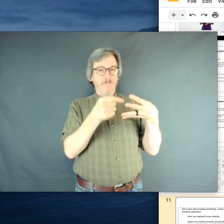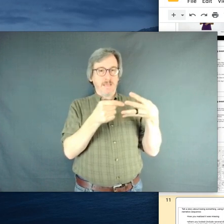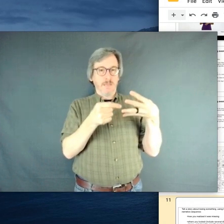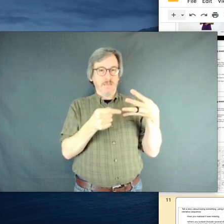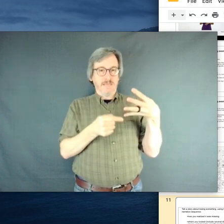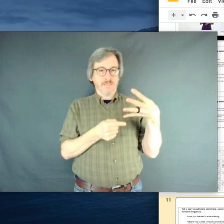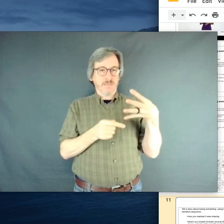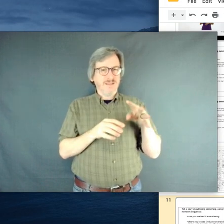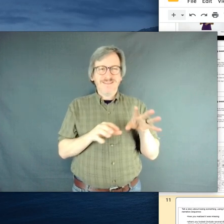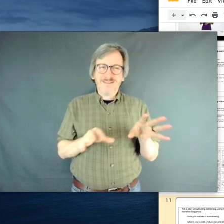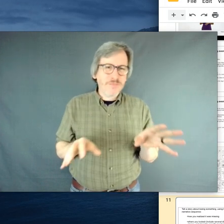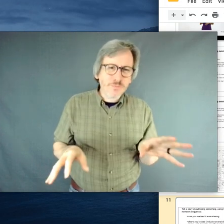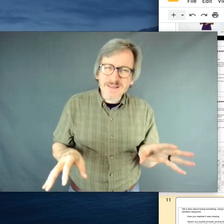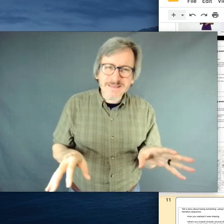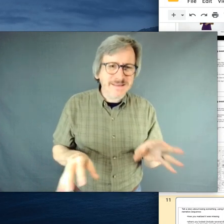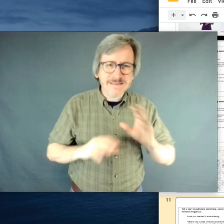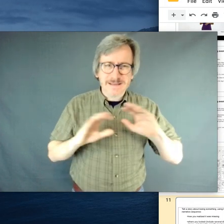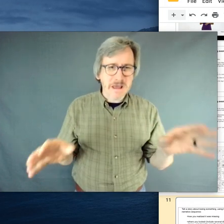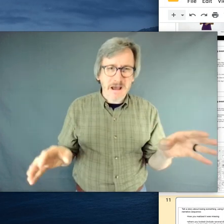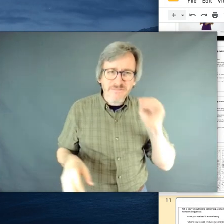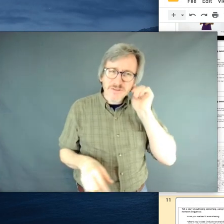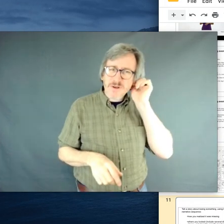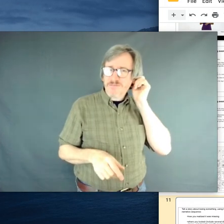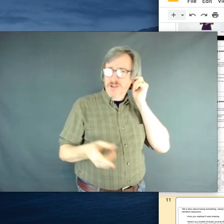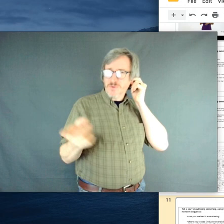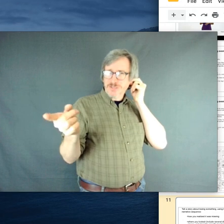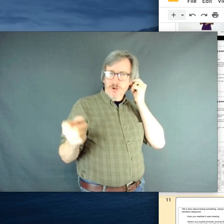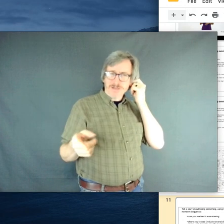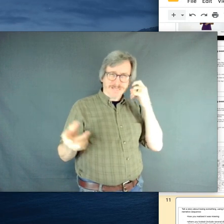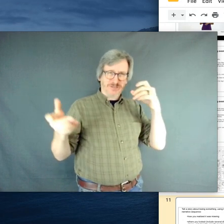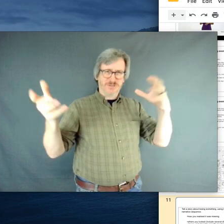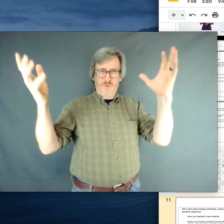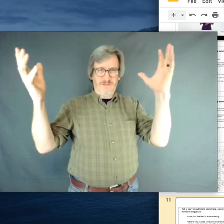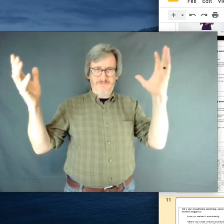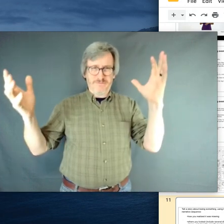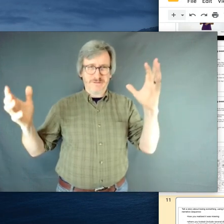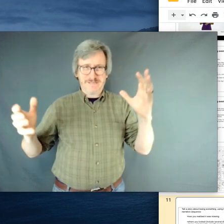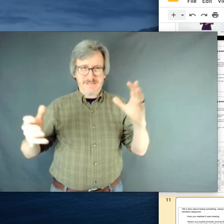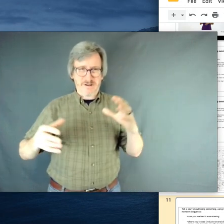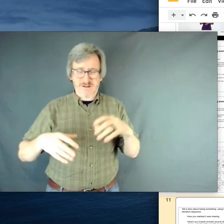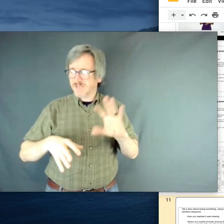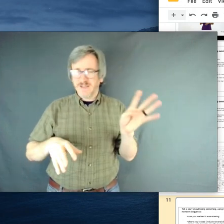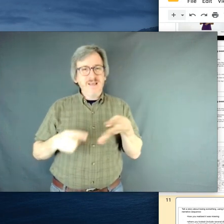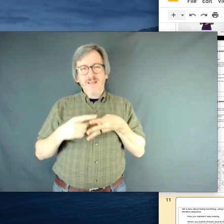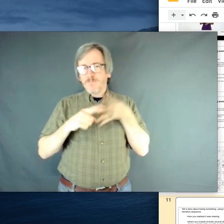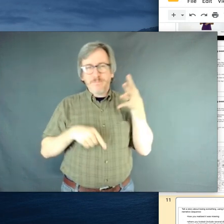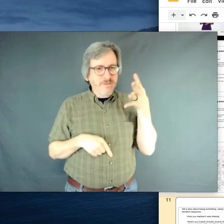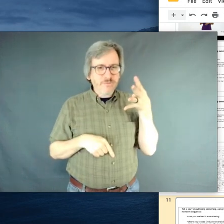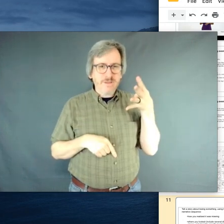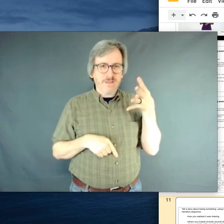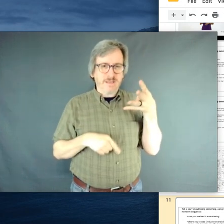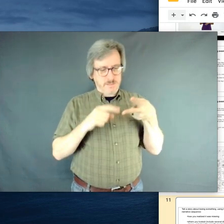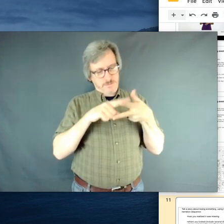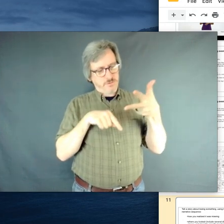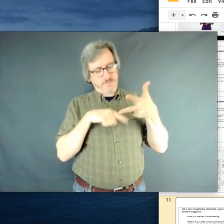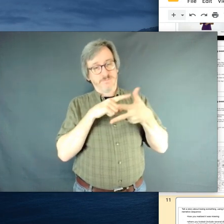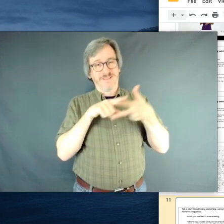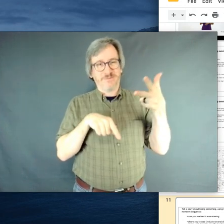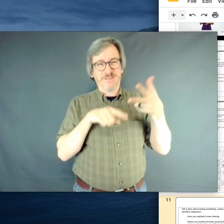to make a list. 3 things is enough. You don't have to go as long as like 12 different scenarios. Pick 3